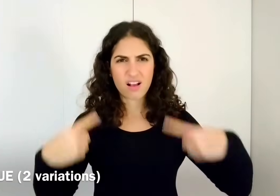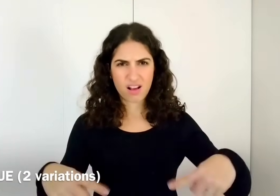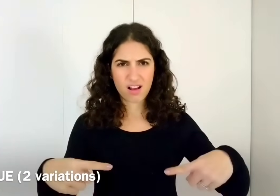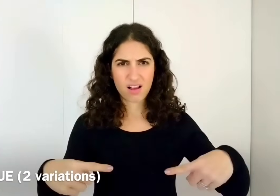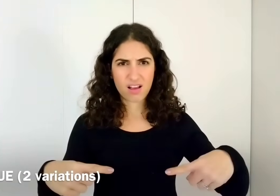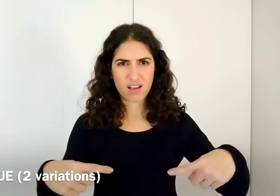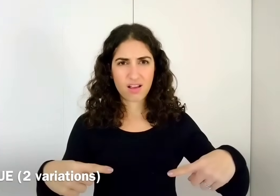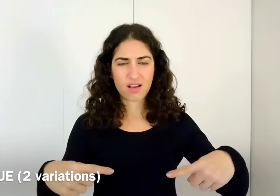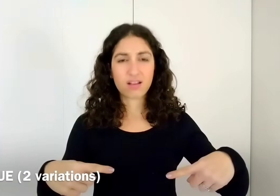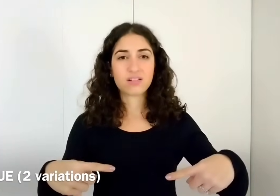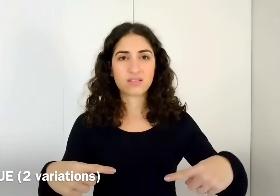argue.